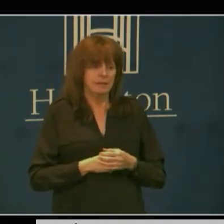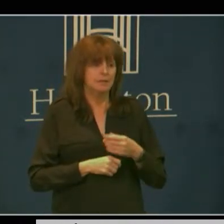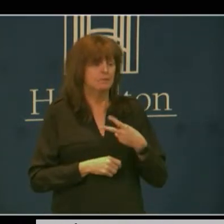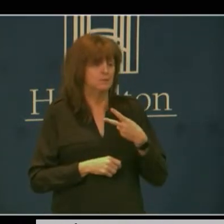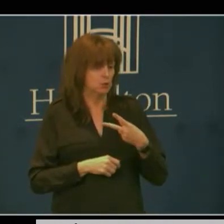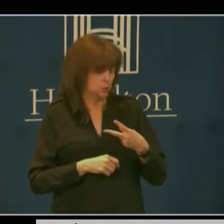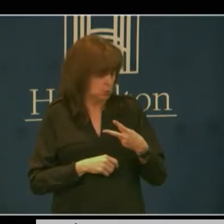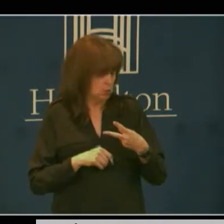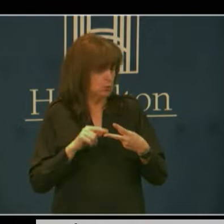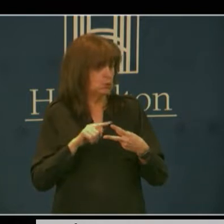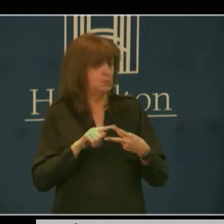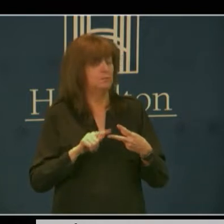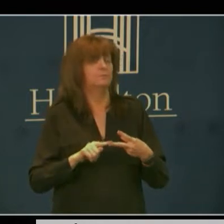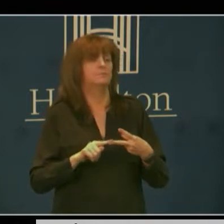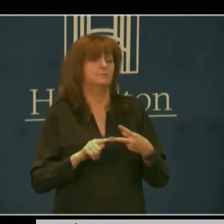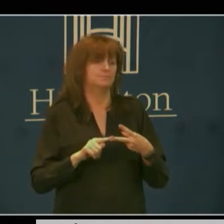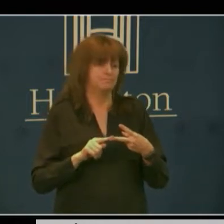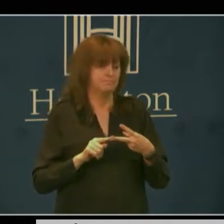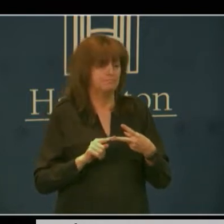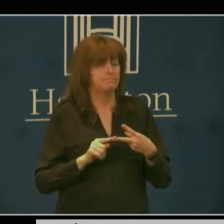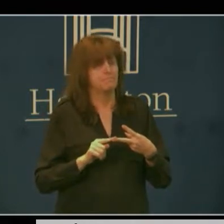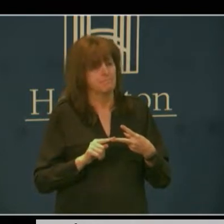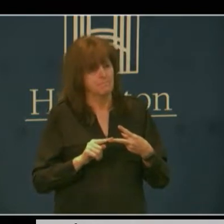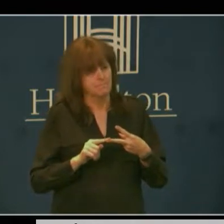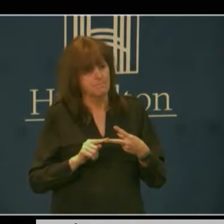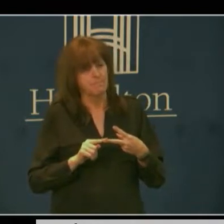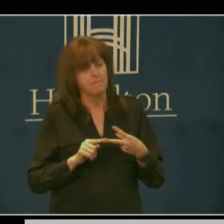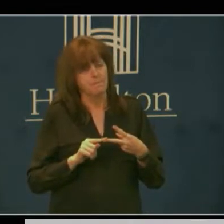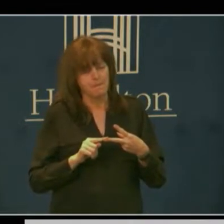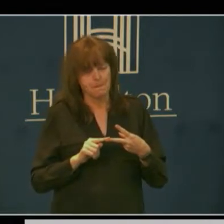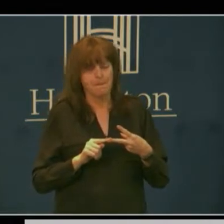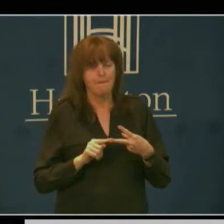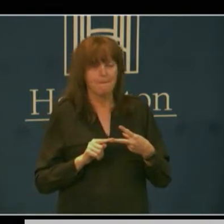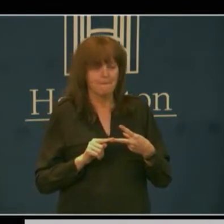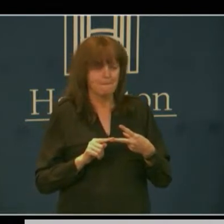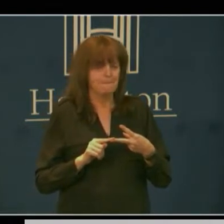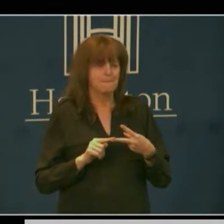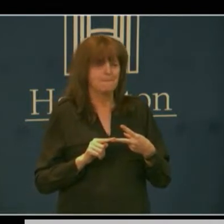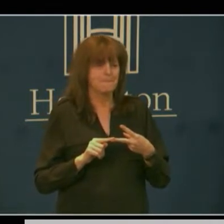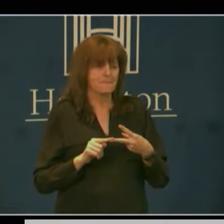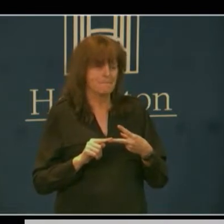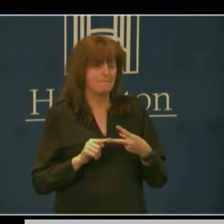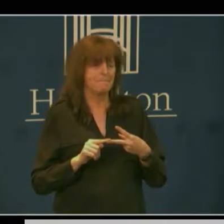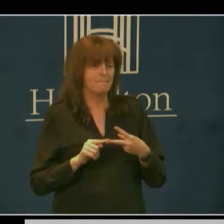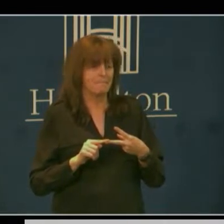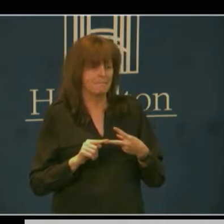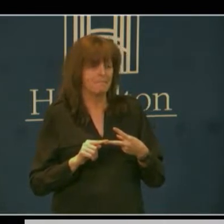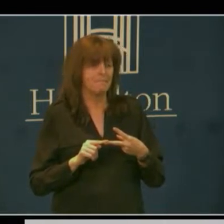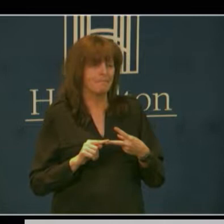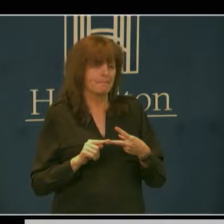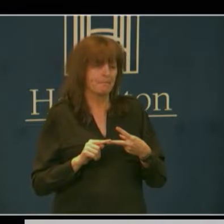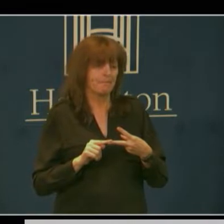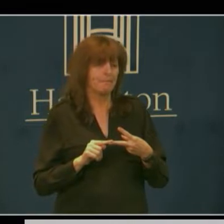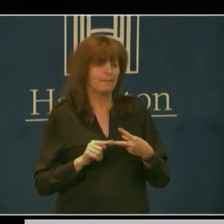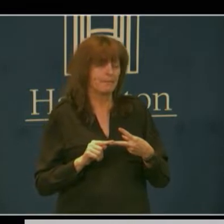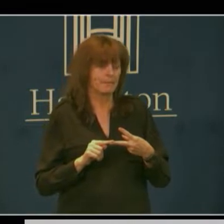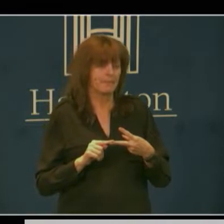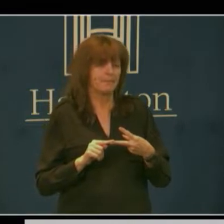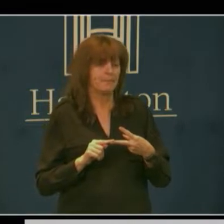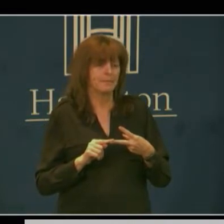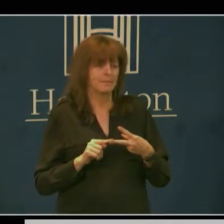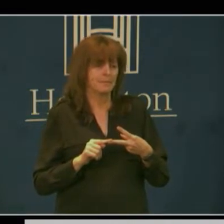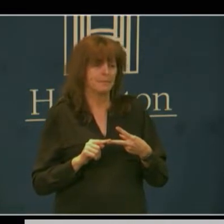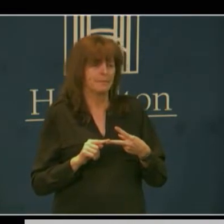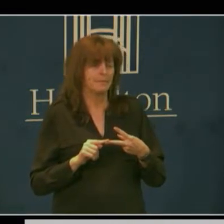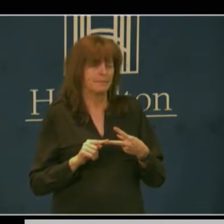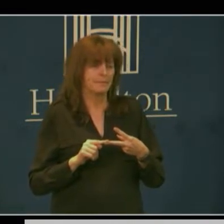for many of us made a lot of sense and we anticipated. The first is that a large proportion of the initial